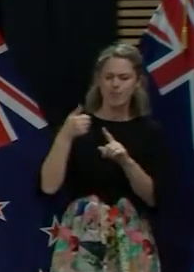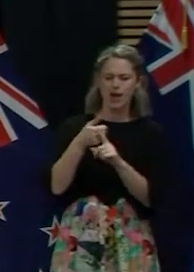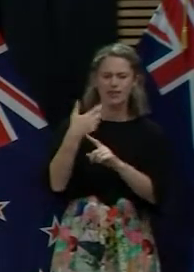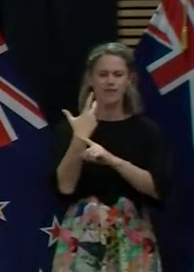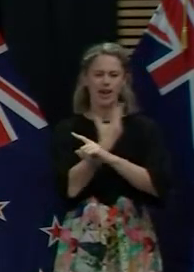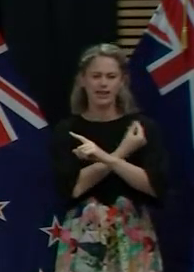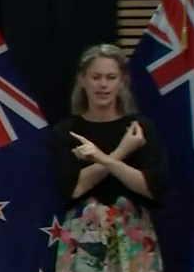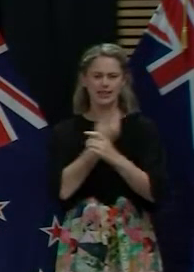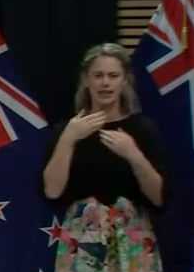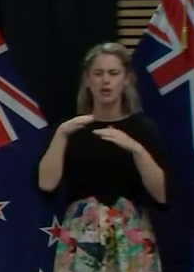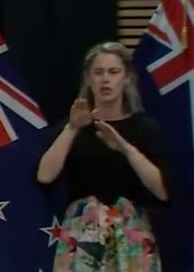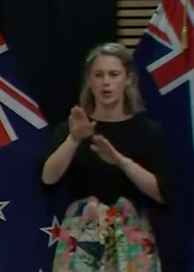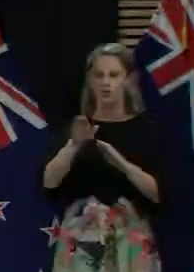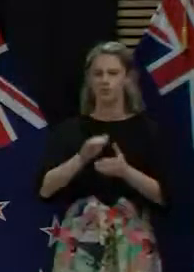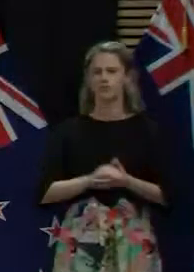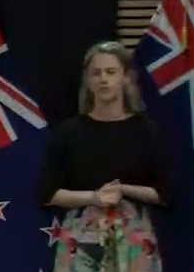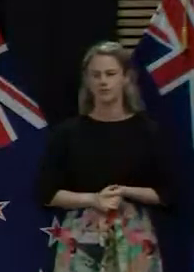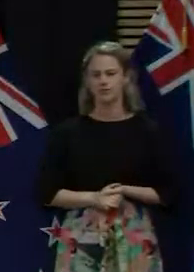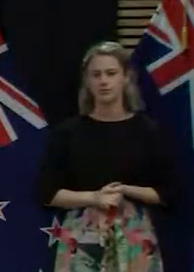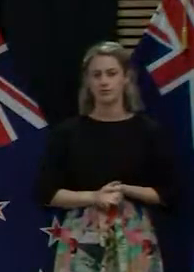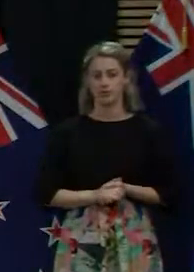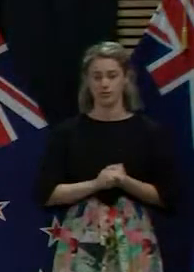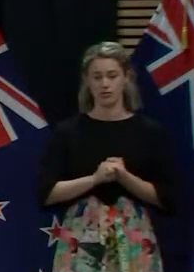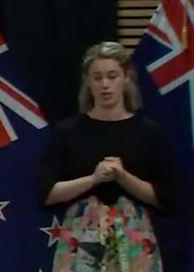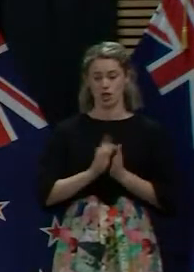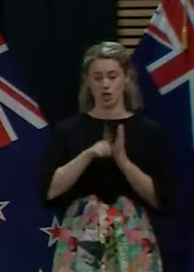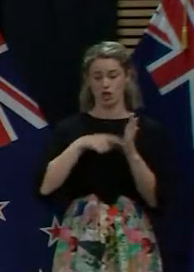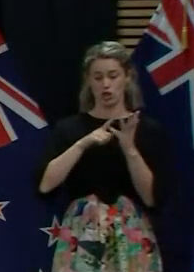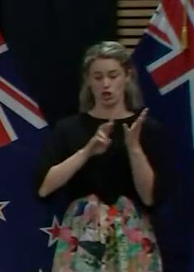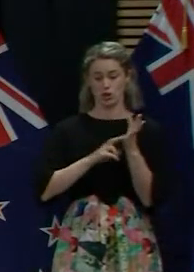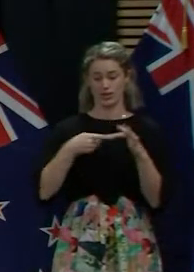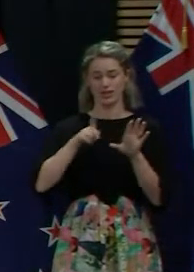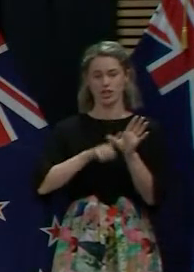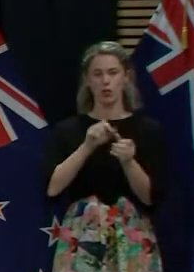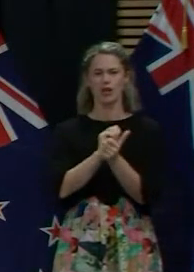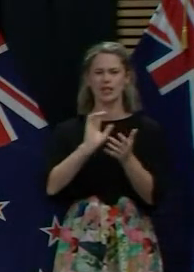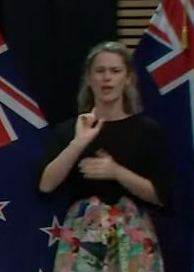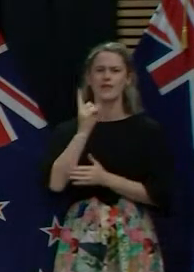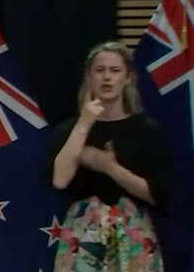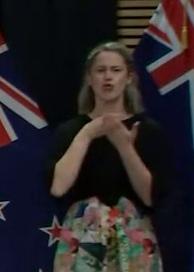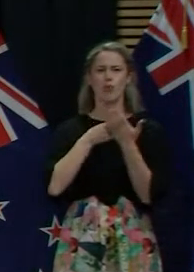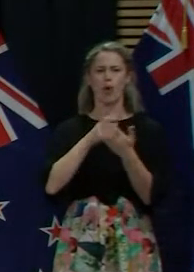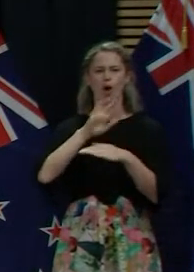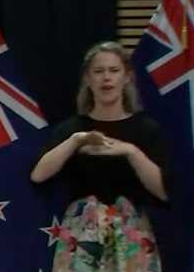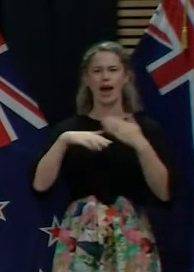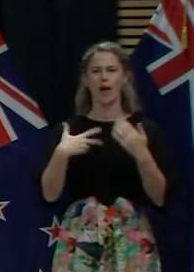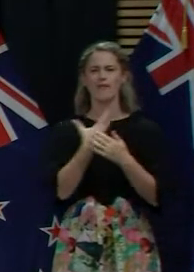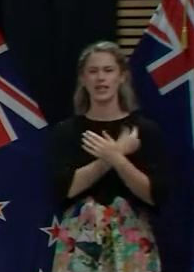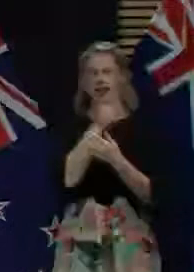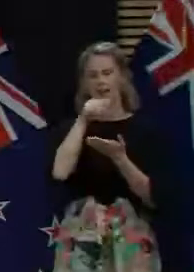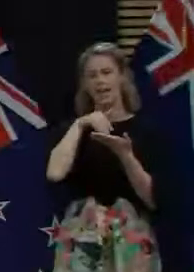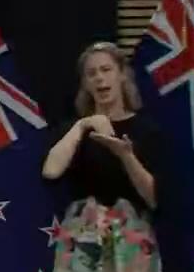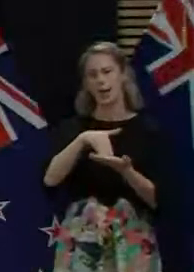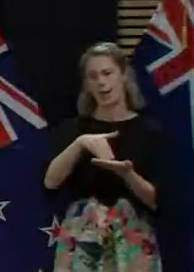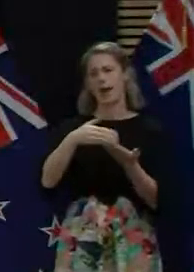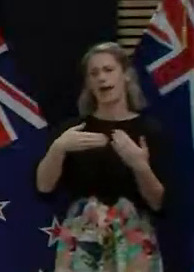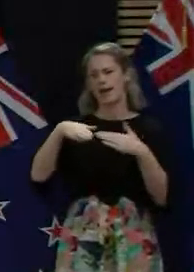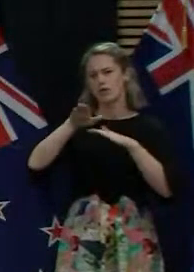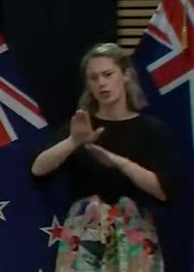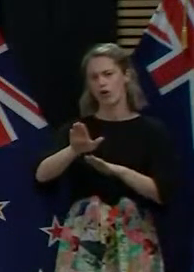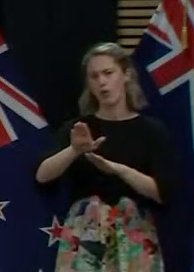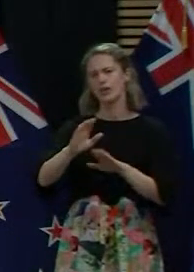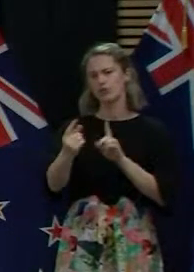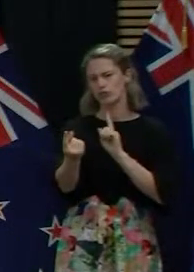vaccines in Aotearoa. In late June this year, we released our first major report on how vaccination could help in Aotearoa's